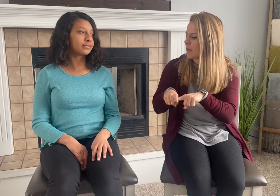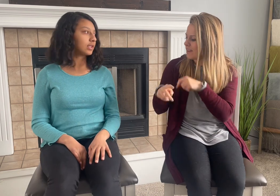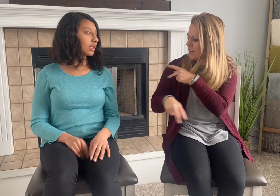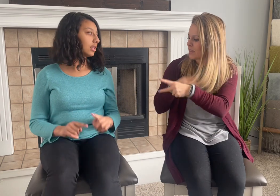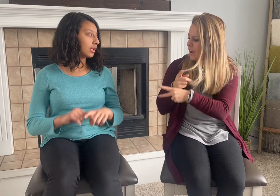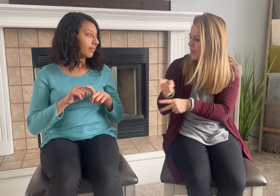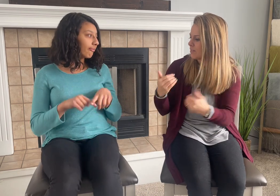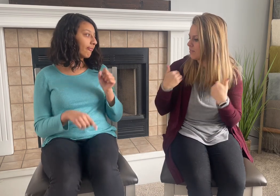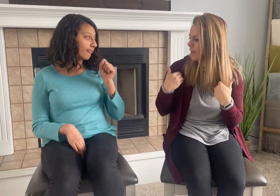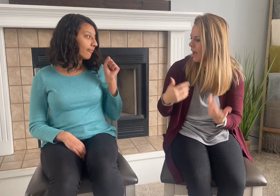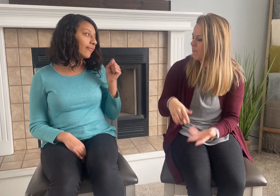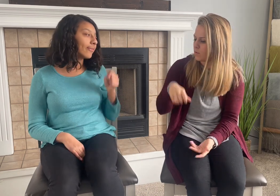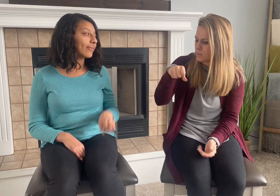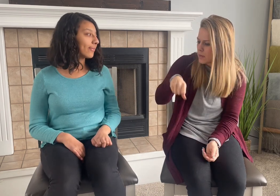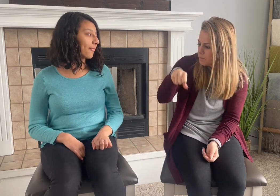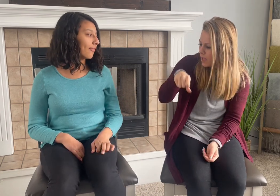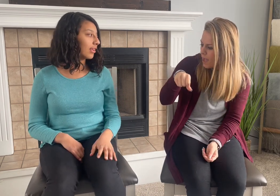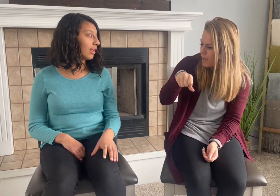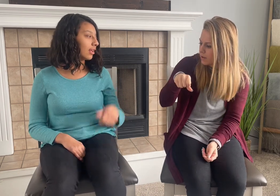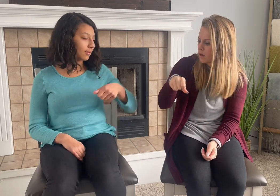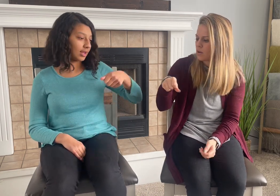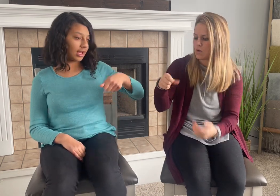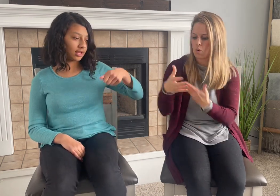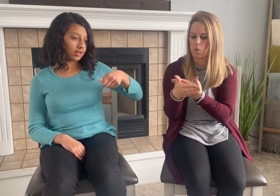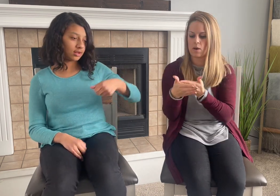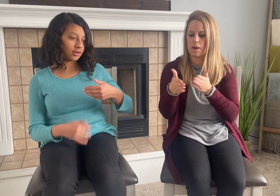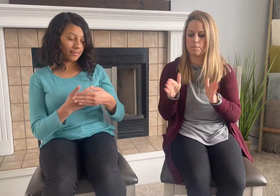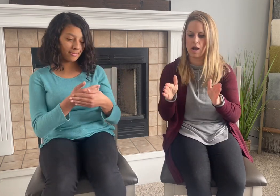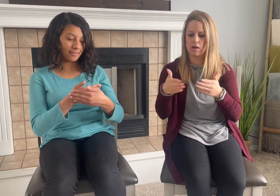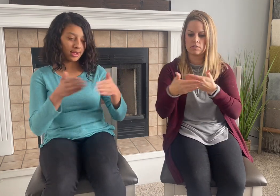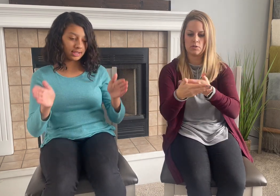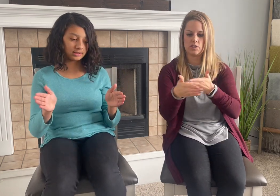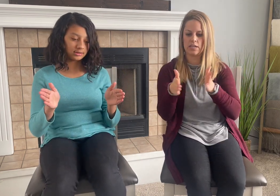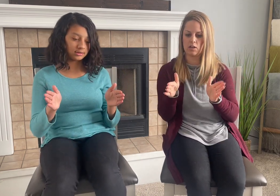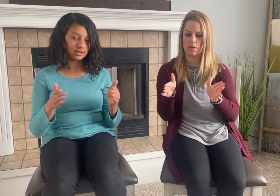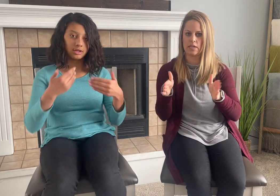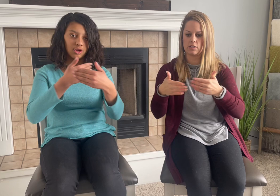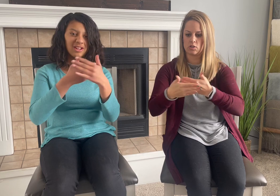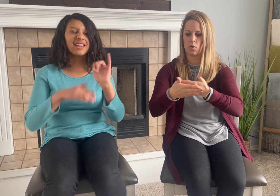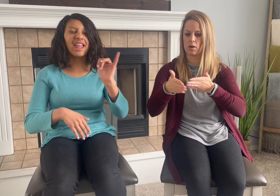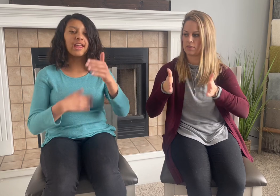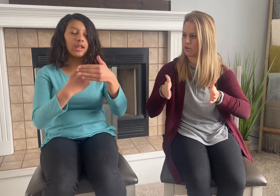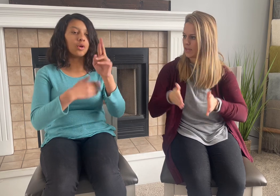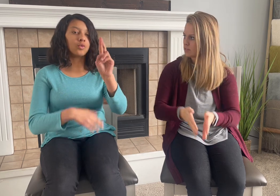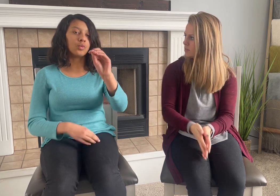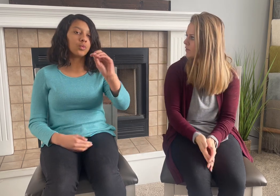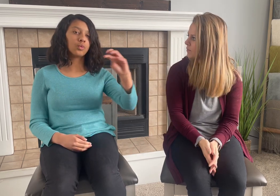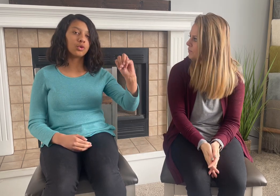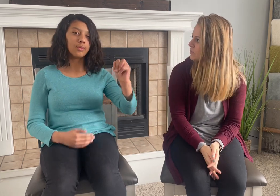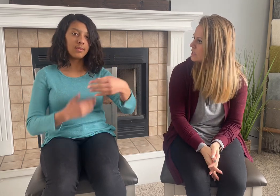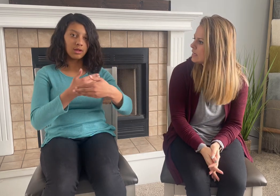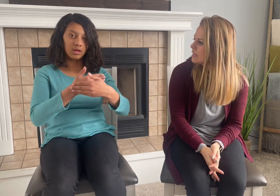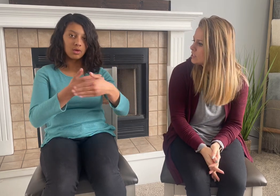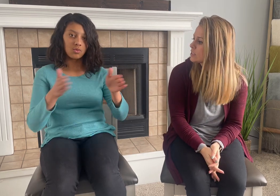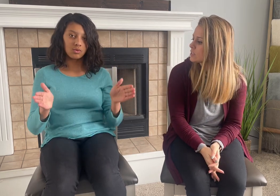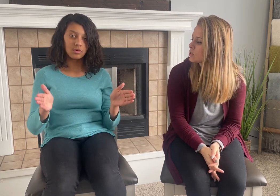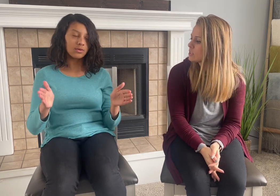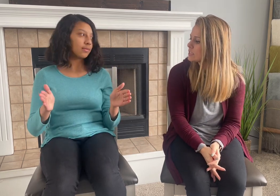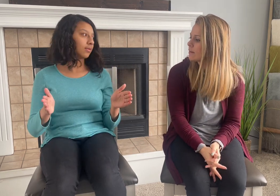depending on the kind that they have, it would be a bag or a box, which is like you're making a square with your hands. She says, also the sign